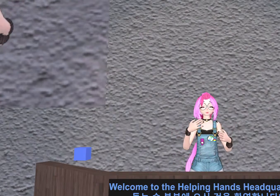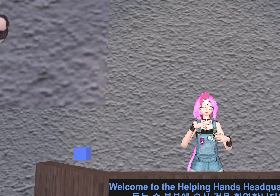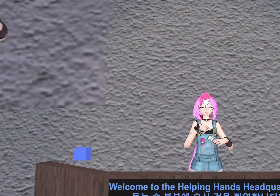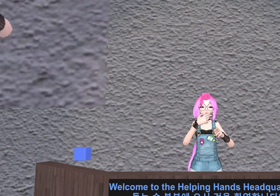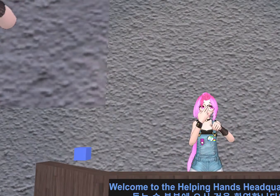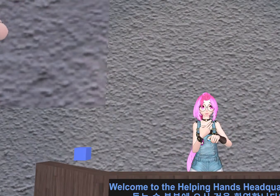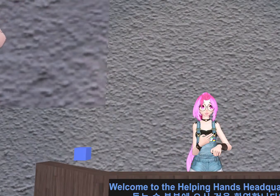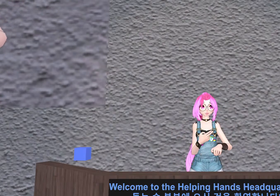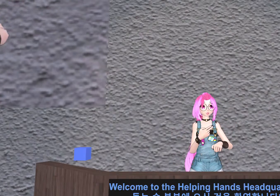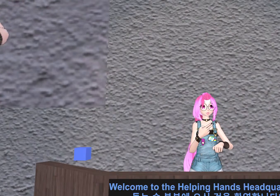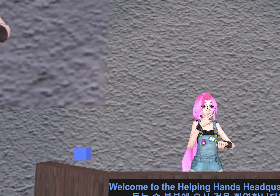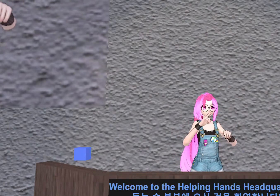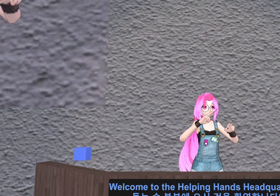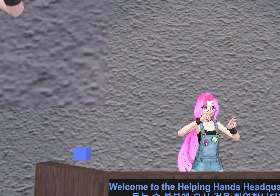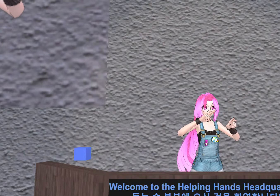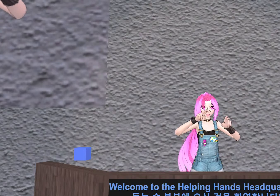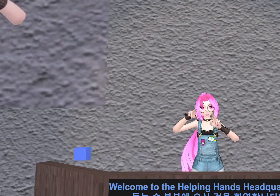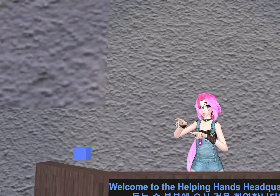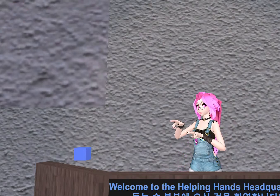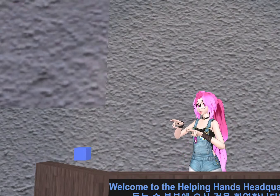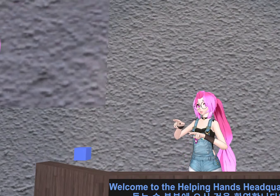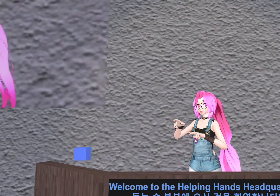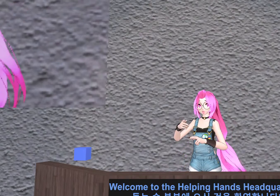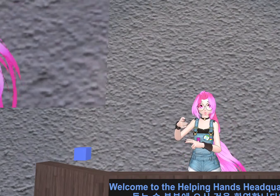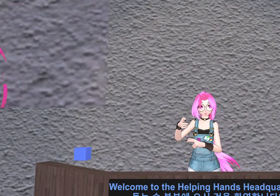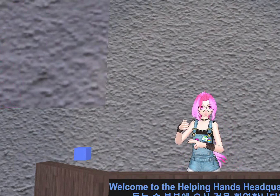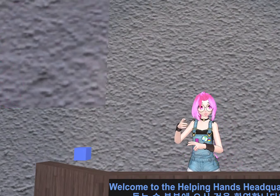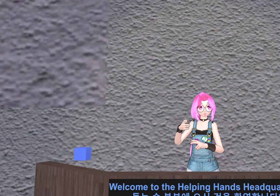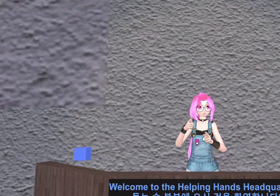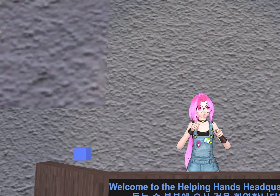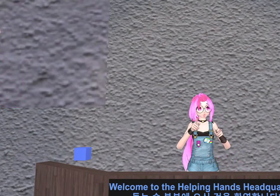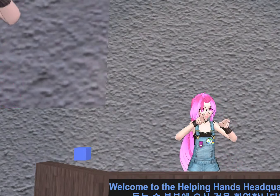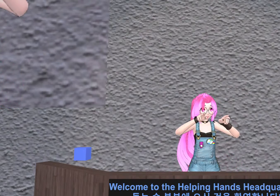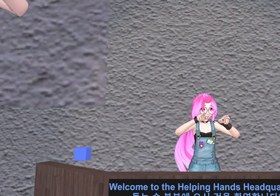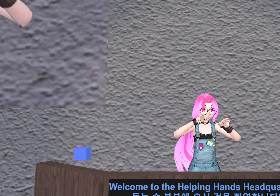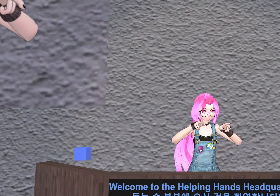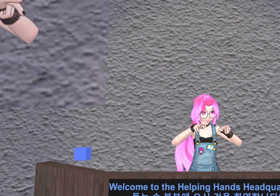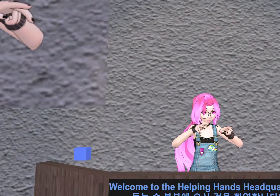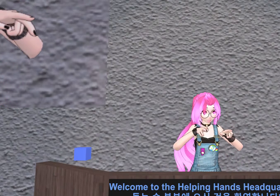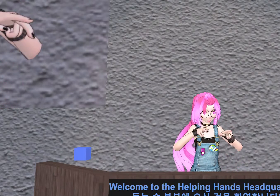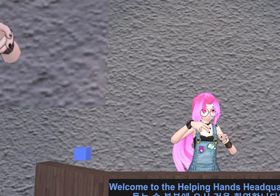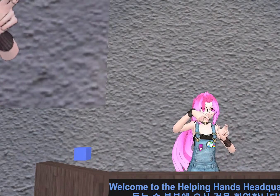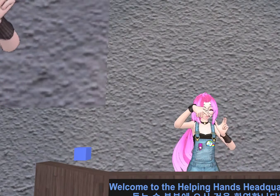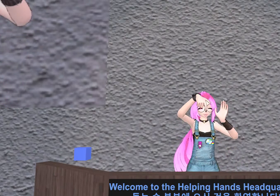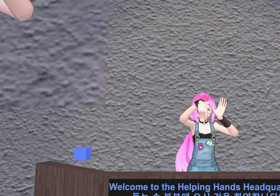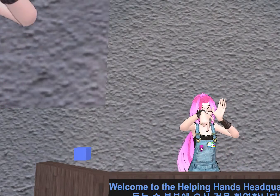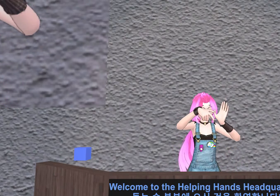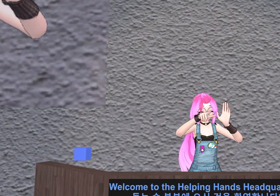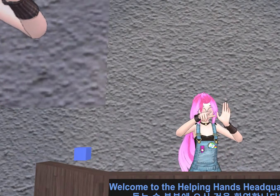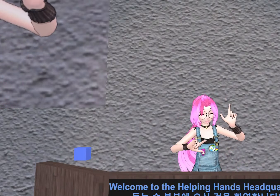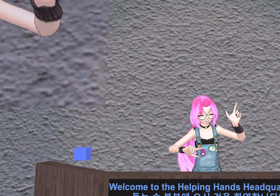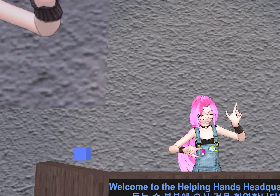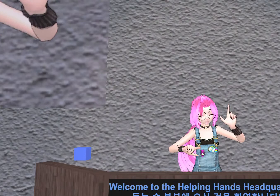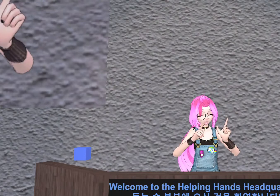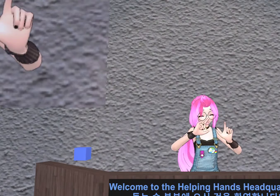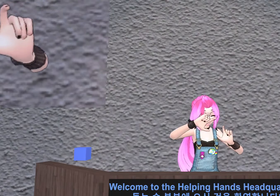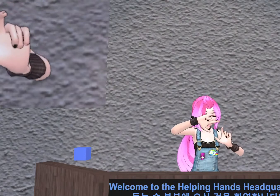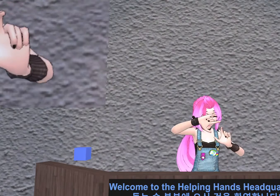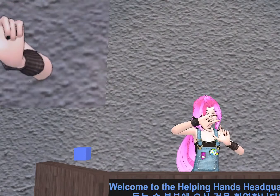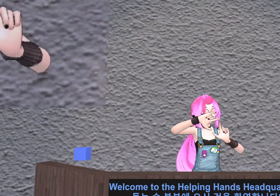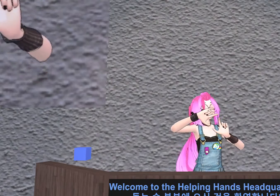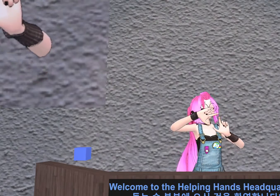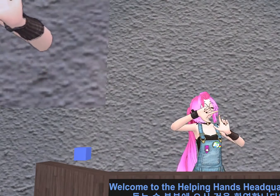like, and then I'm so used to like looking to the right to hit join, but it's like you have to look at the very